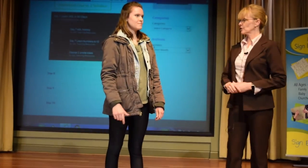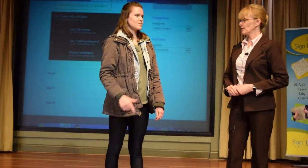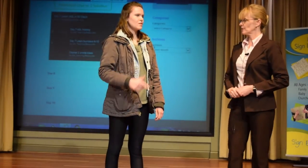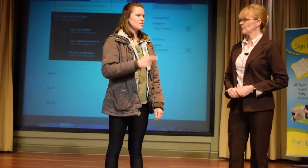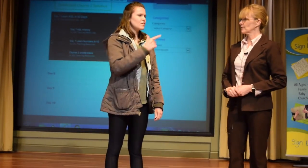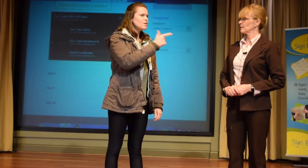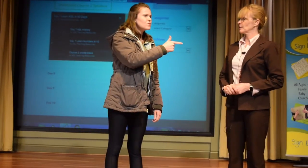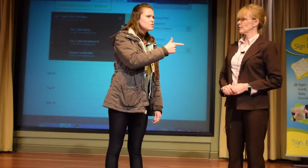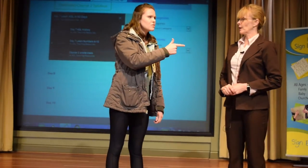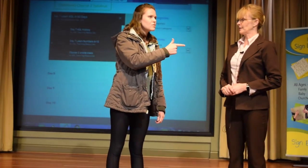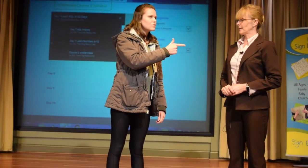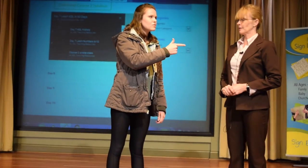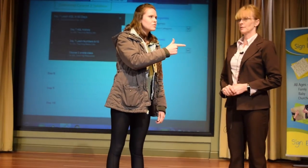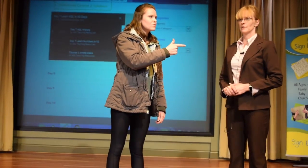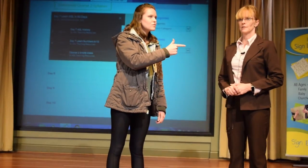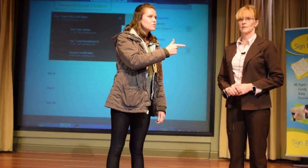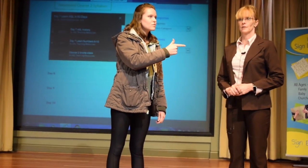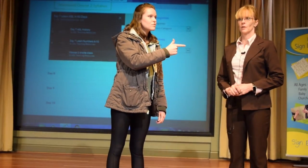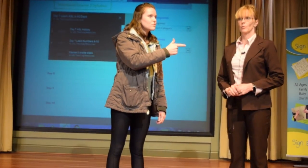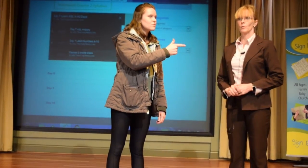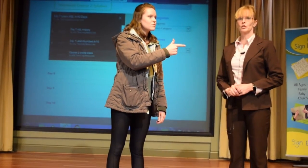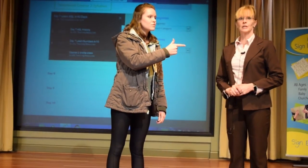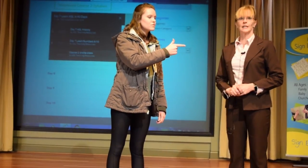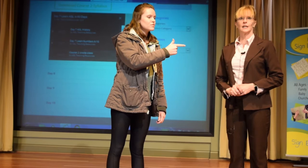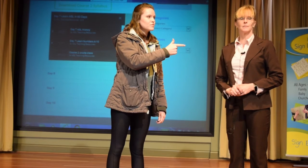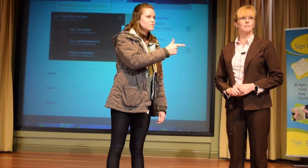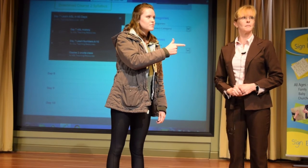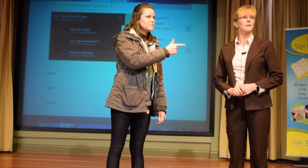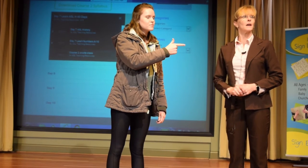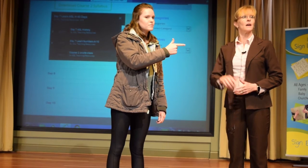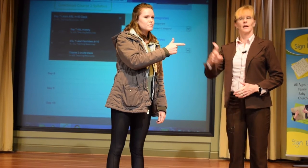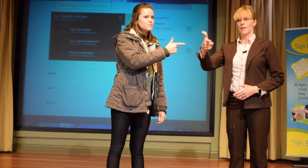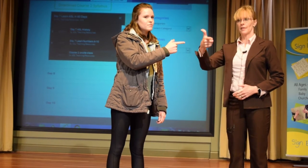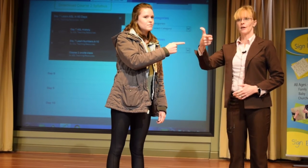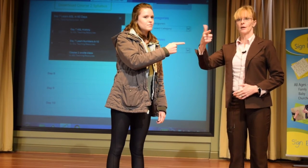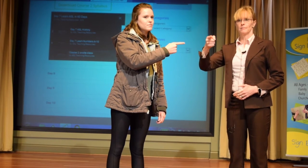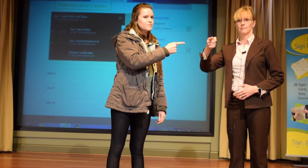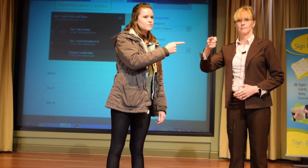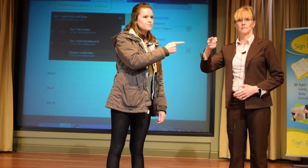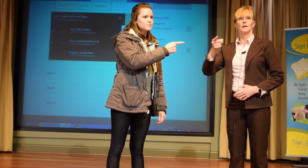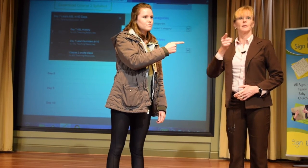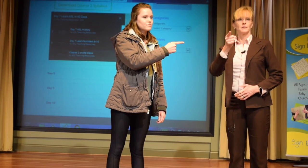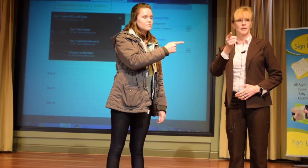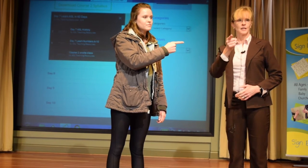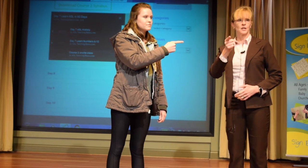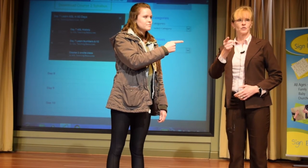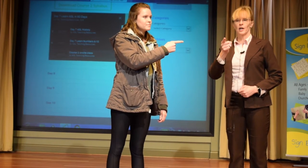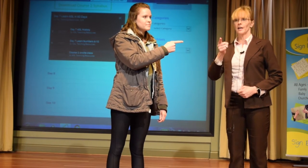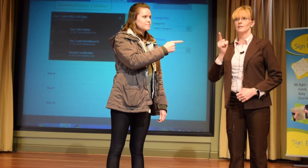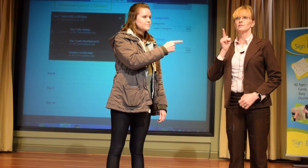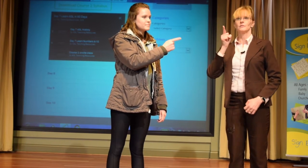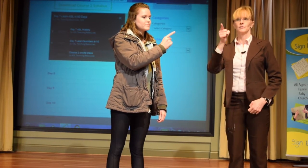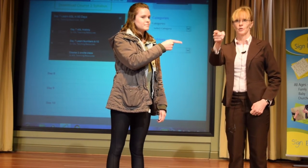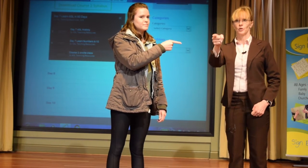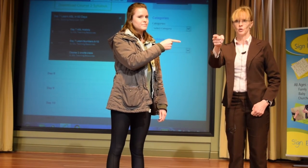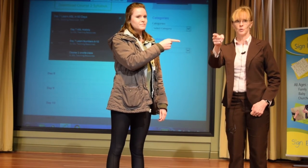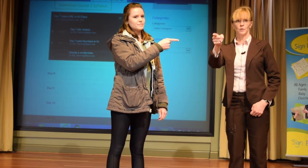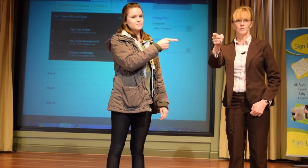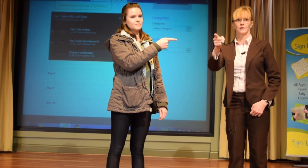show. Right there. Oh, the What would you thumb. clean up? The thumb. The thumb. Let's all try it. You.